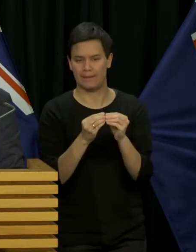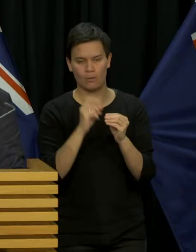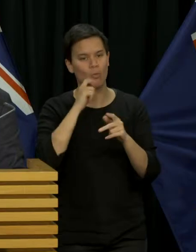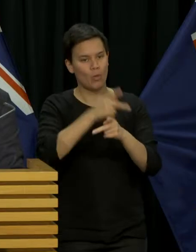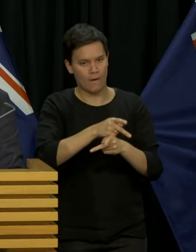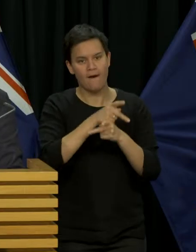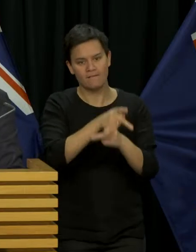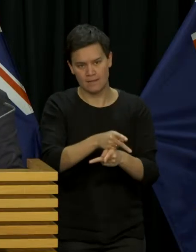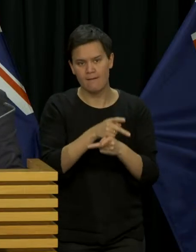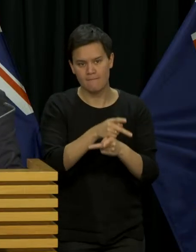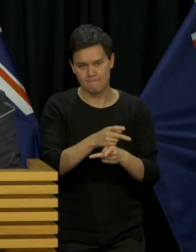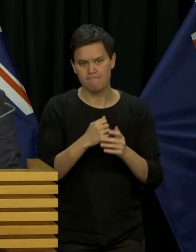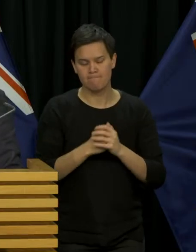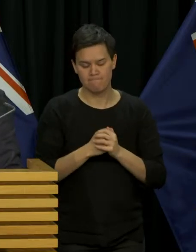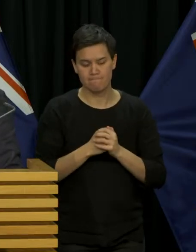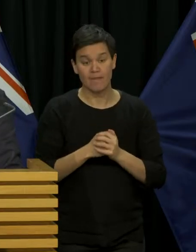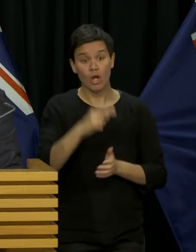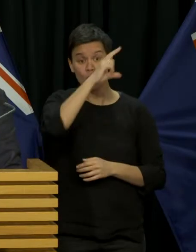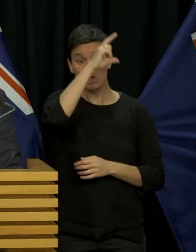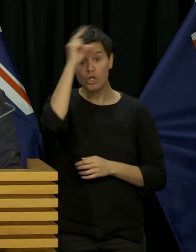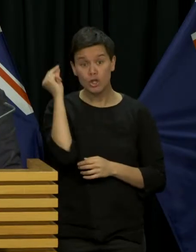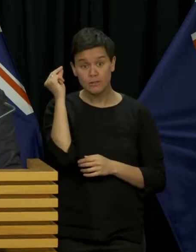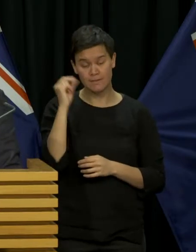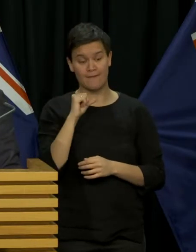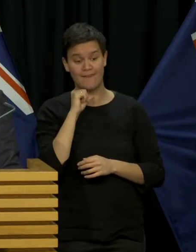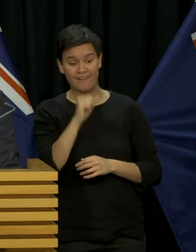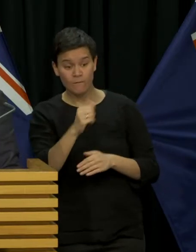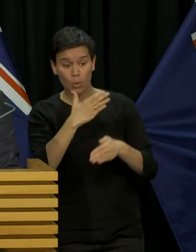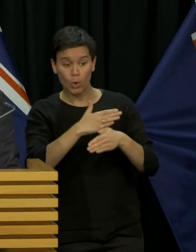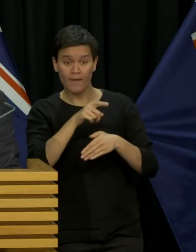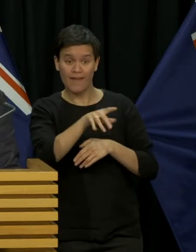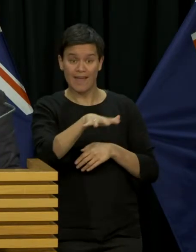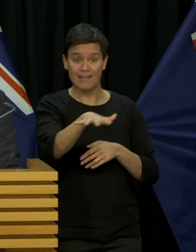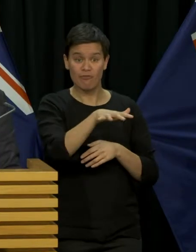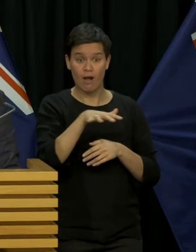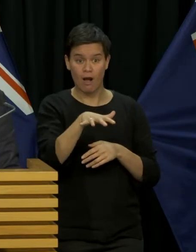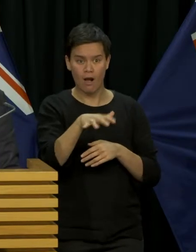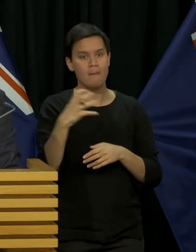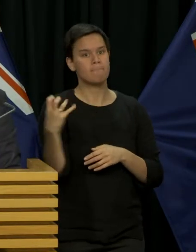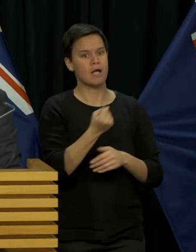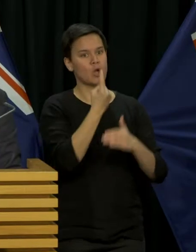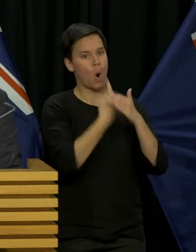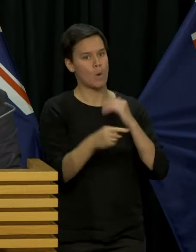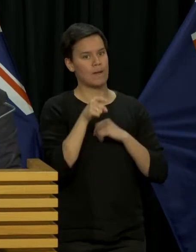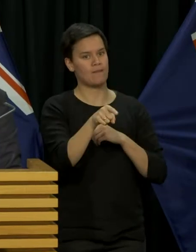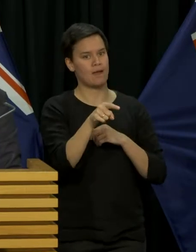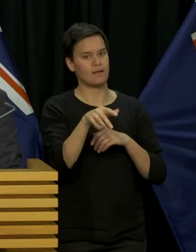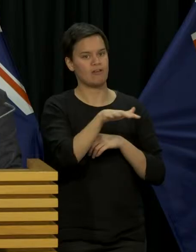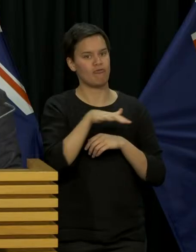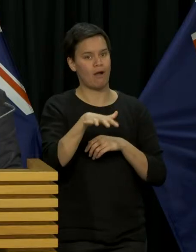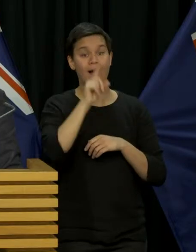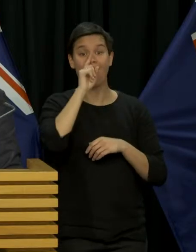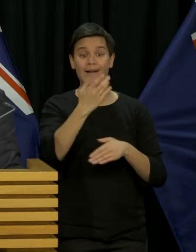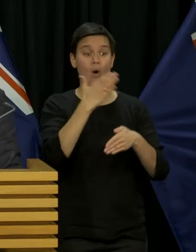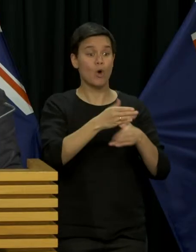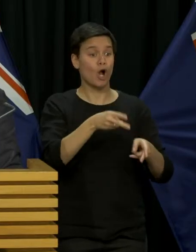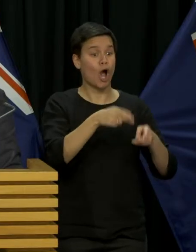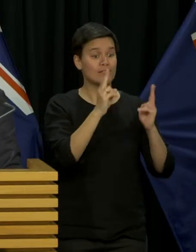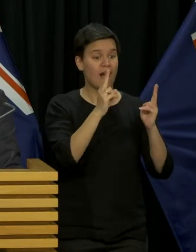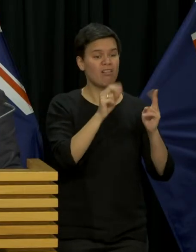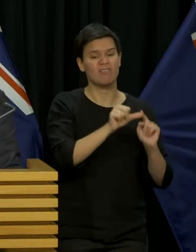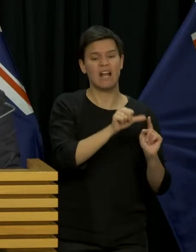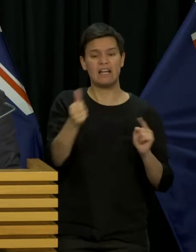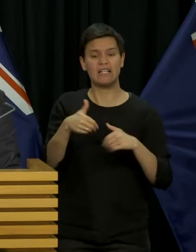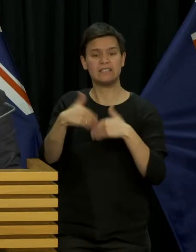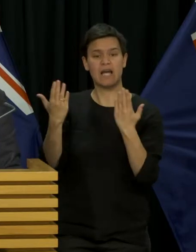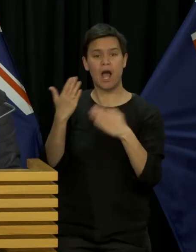facilities, even if they rotate them in and out for periods of time. Where anyone working in a managed isolation or a